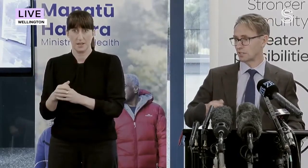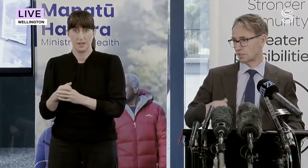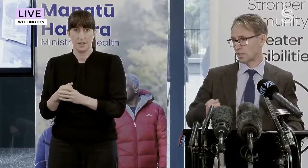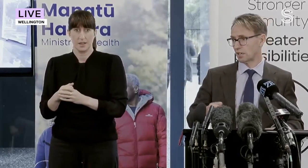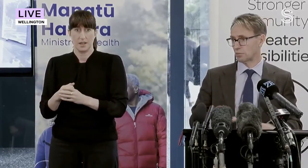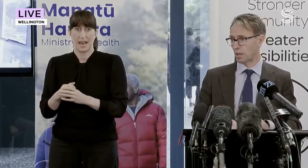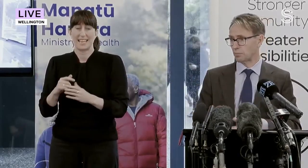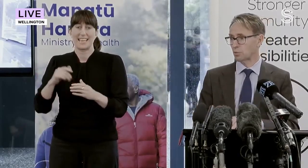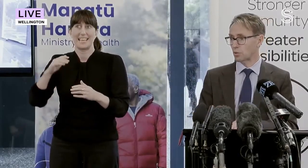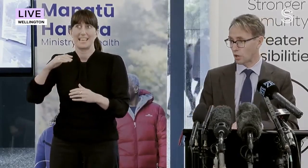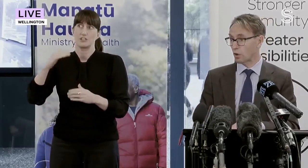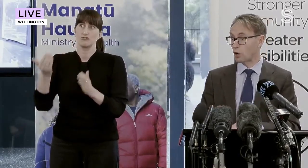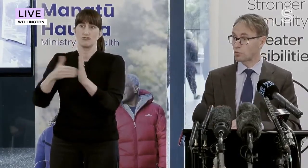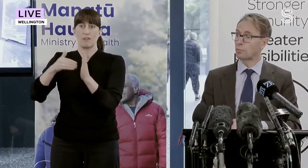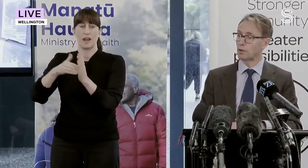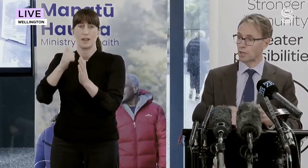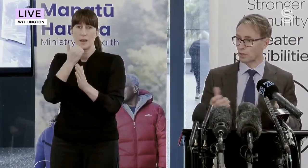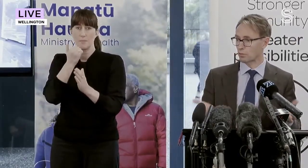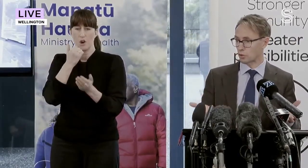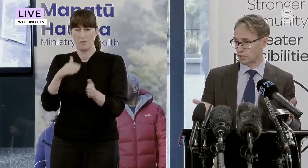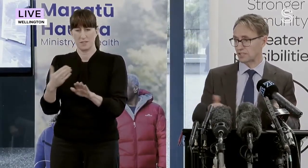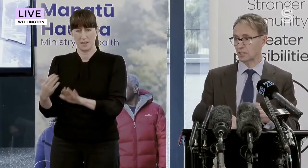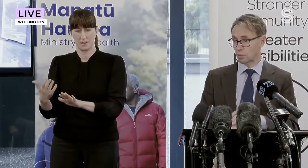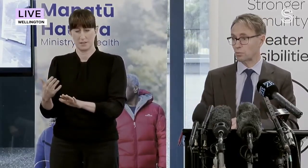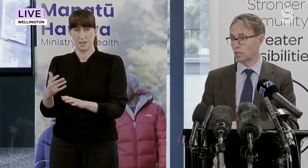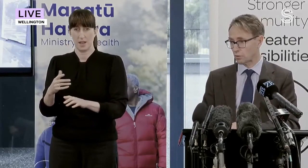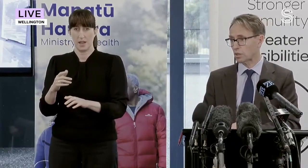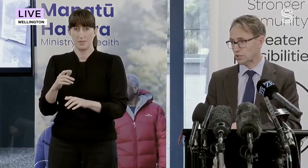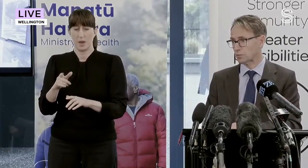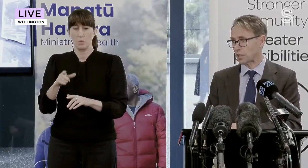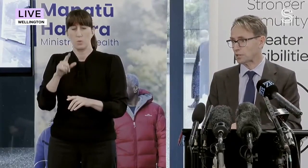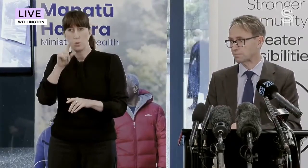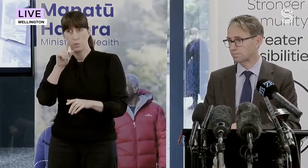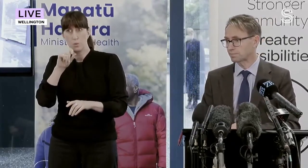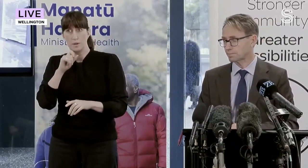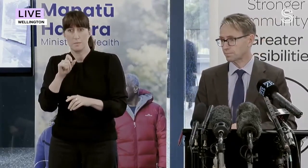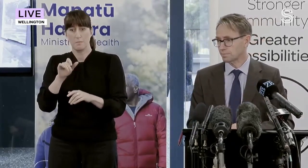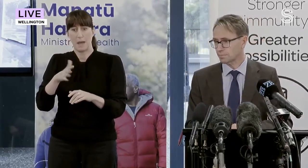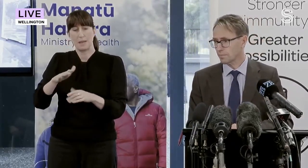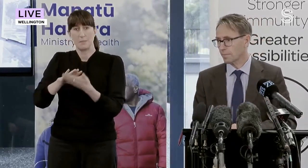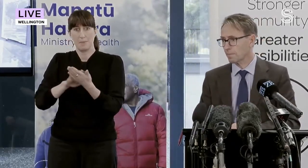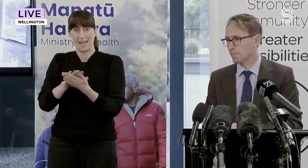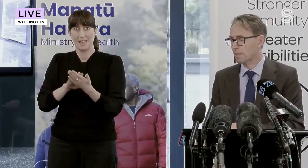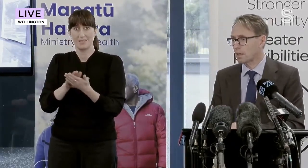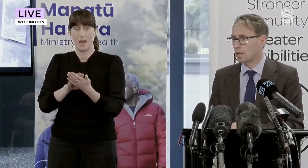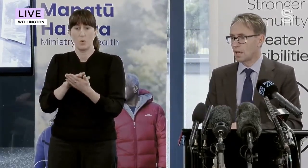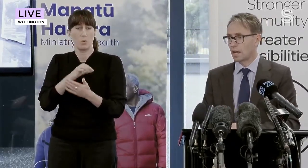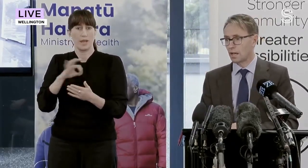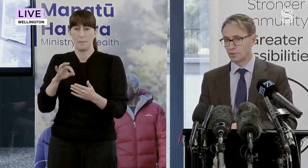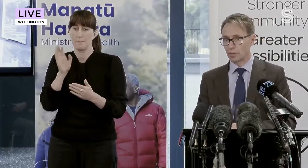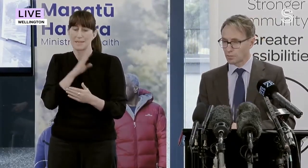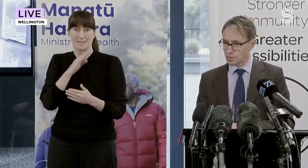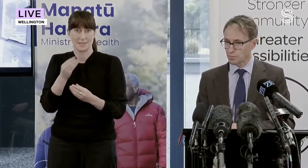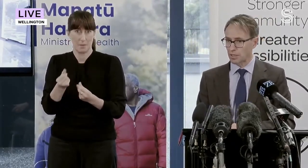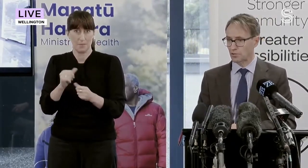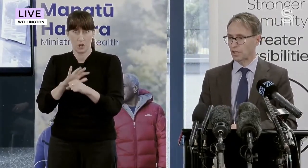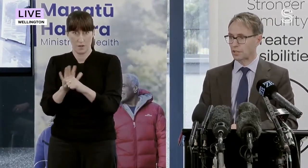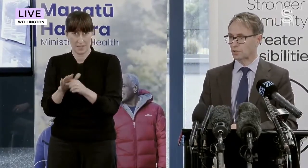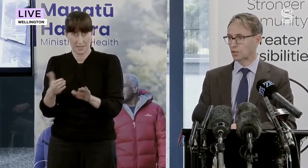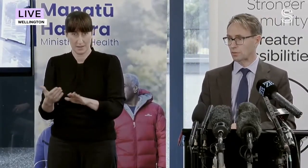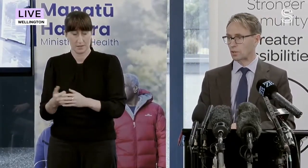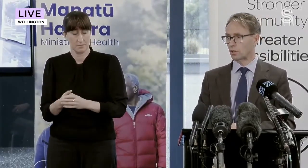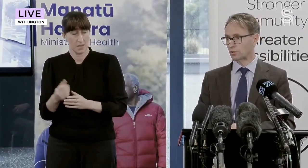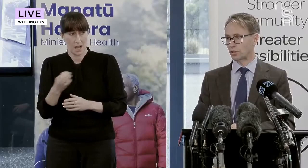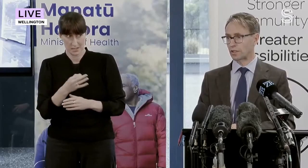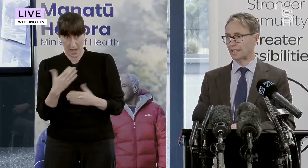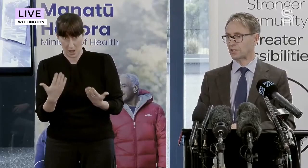deaths that perhaps were over and above the deaths that we would otherwise expect. And how is that currently tracking? At the moment, my understanding